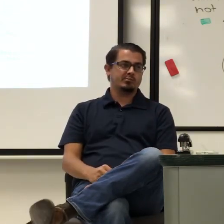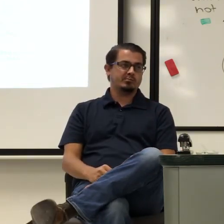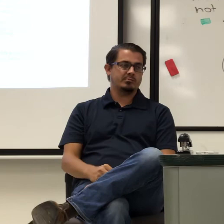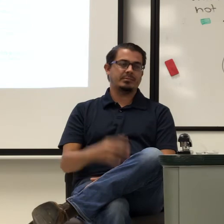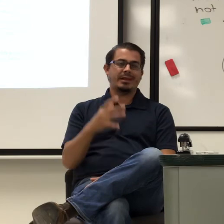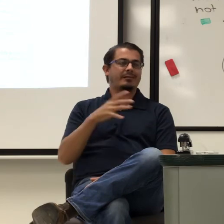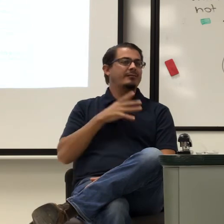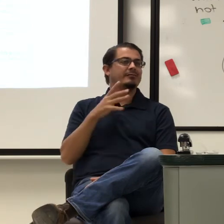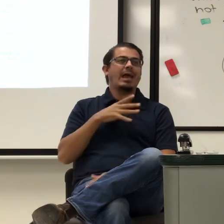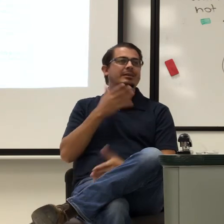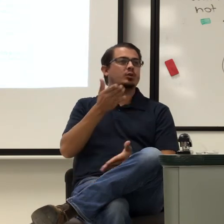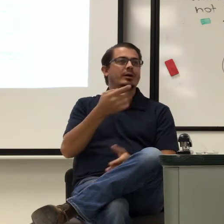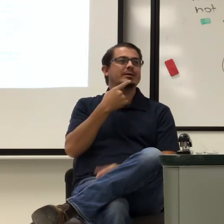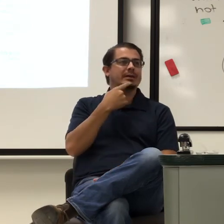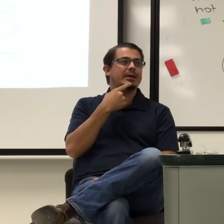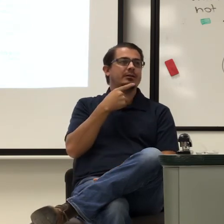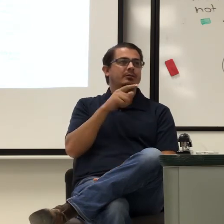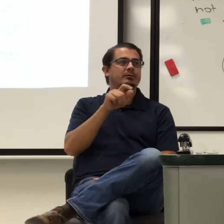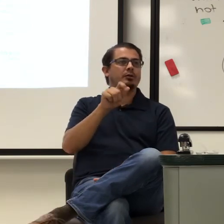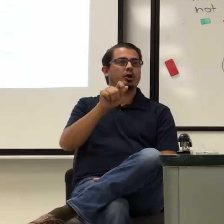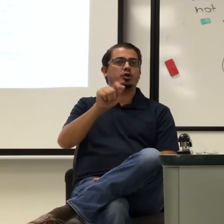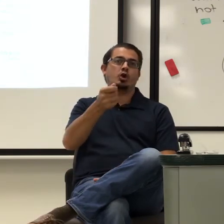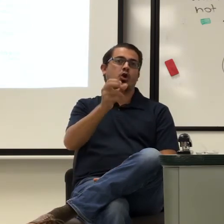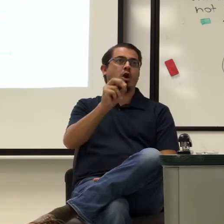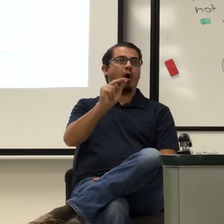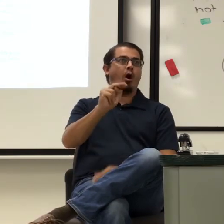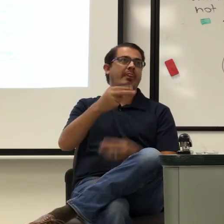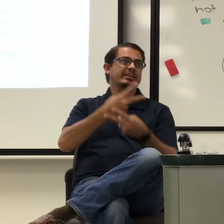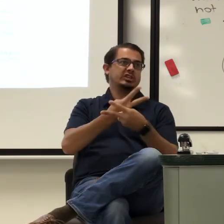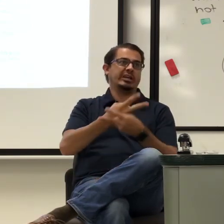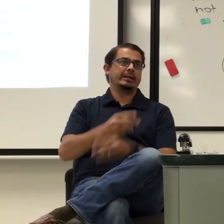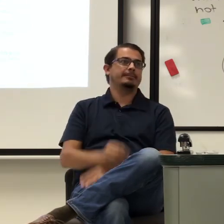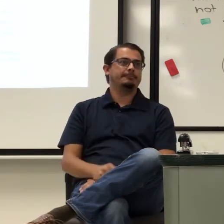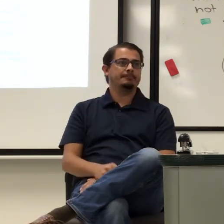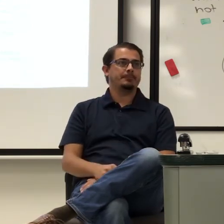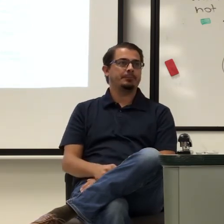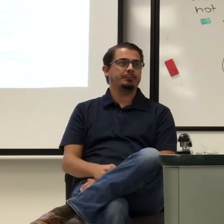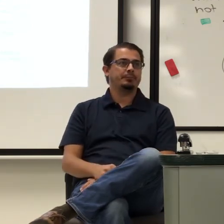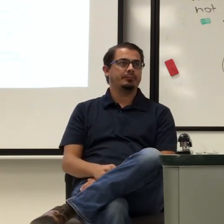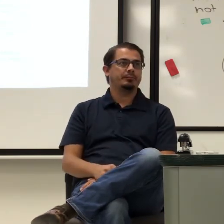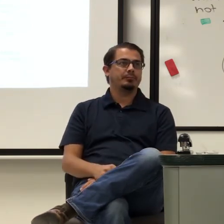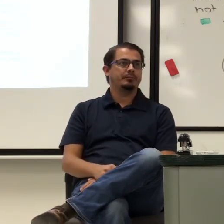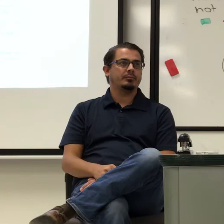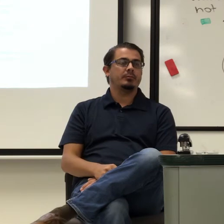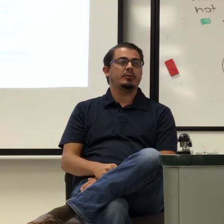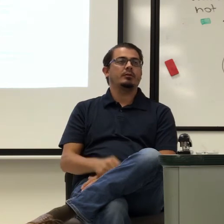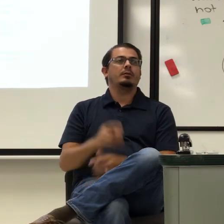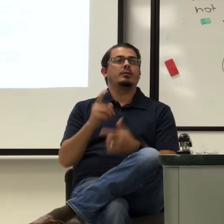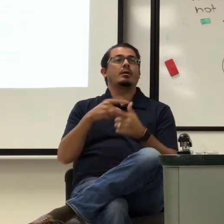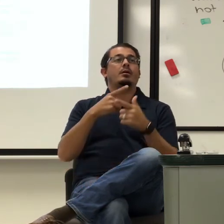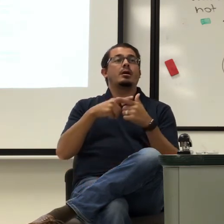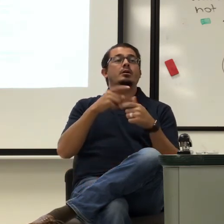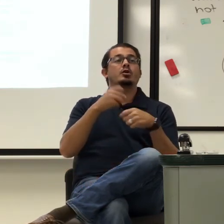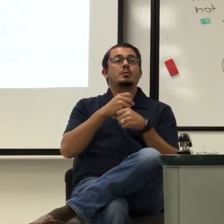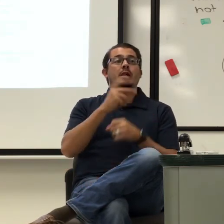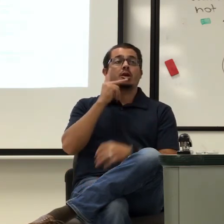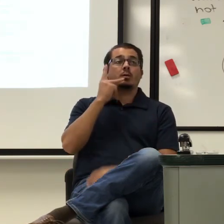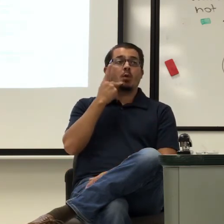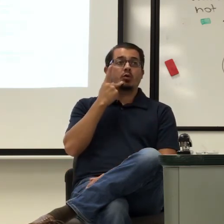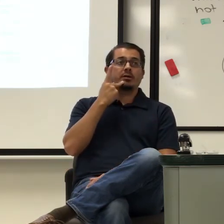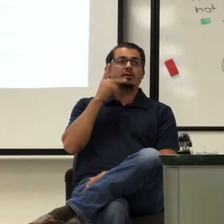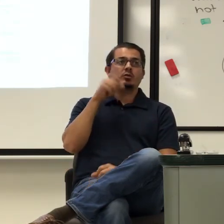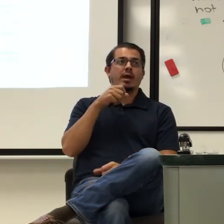Fancy way of saying turn gene on. You're going to make the proteins that can get